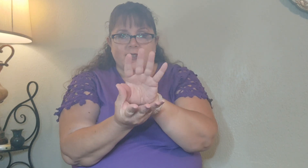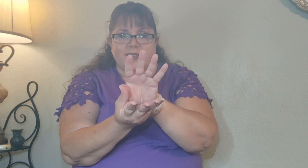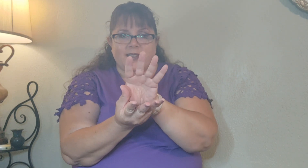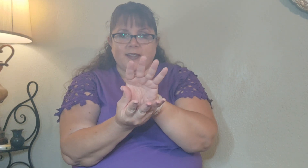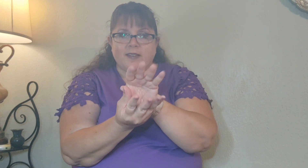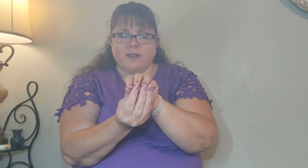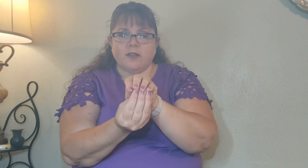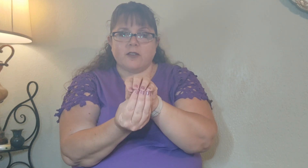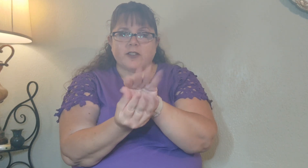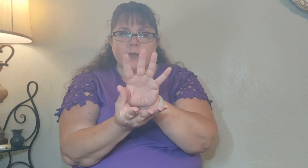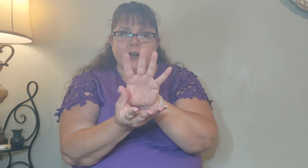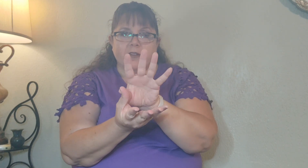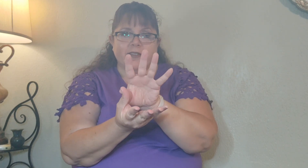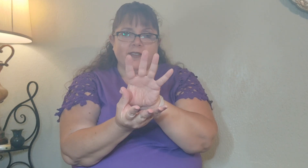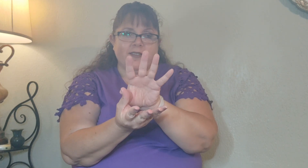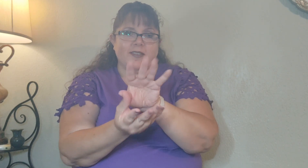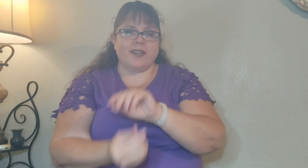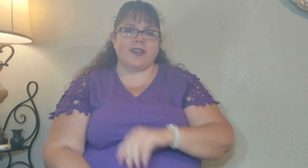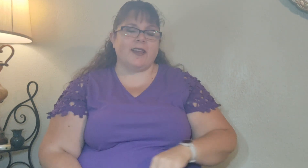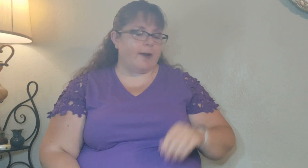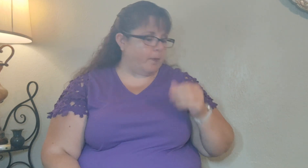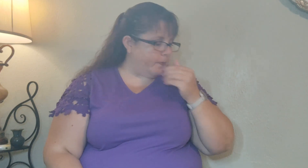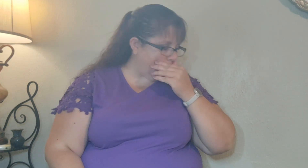just small, like that.